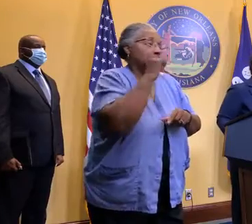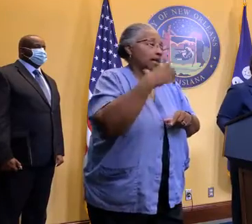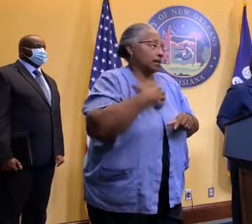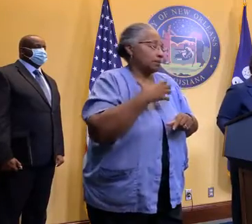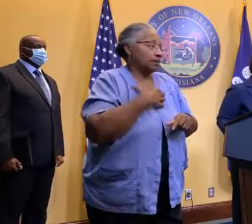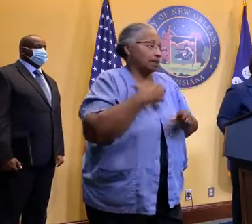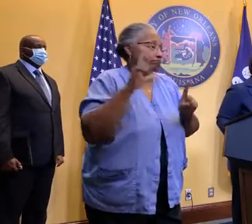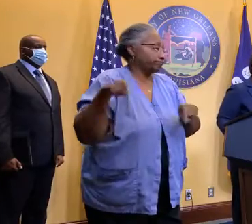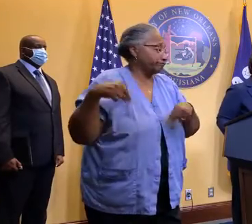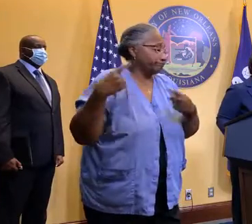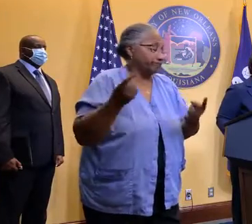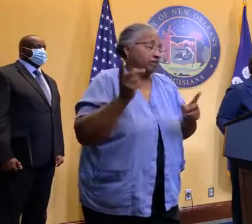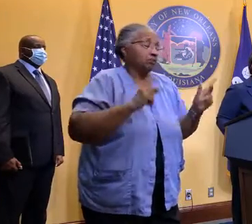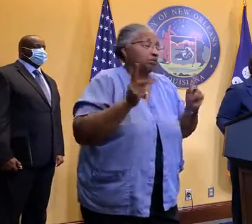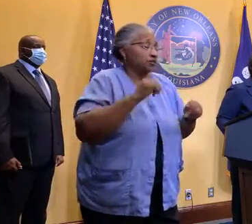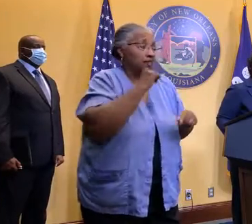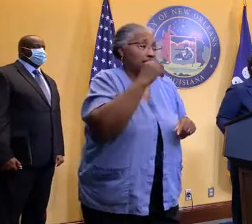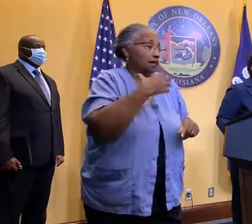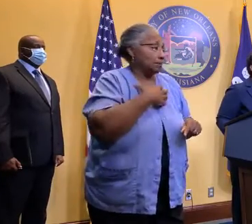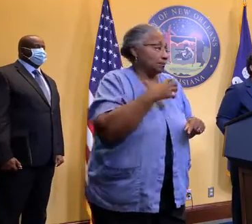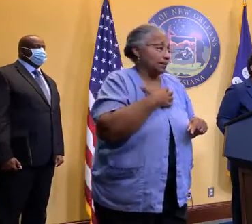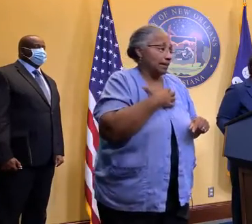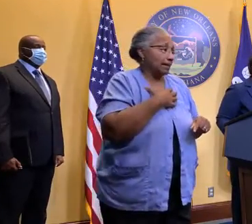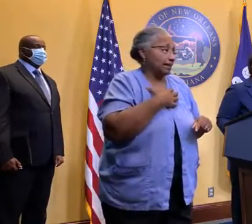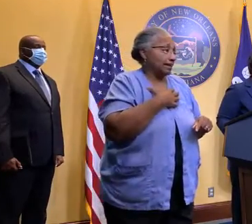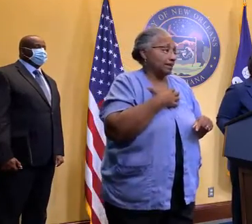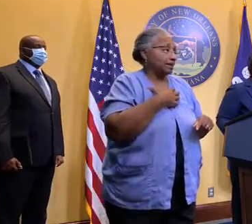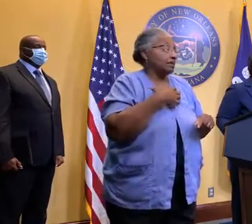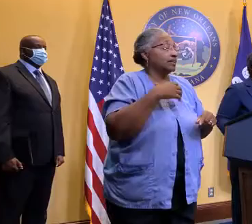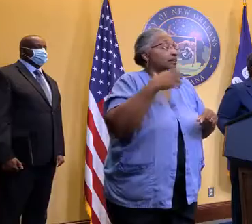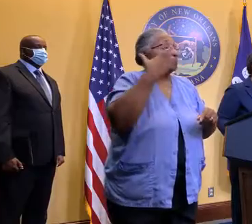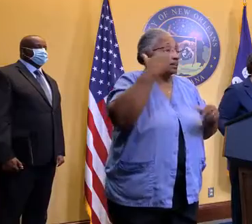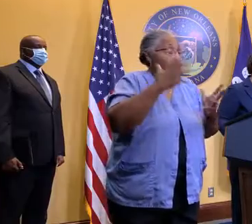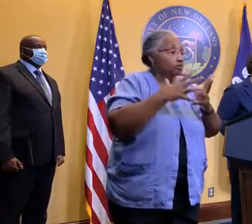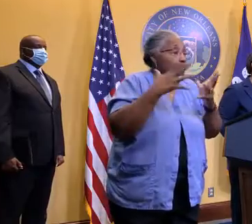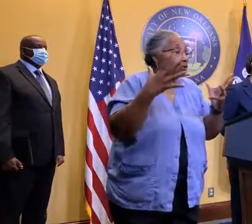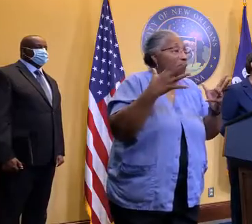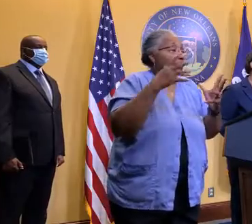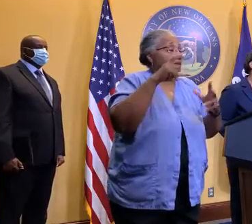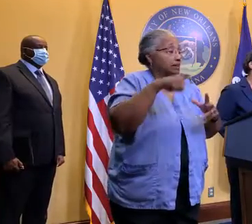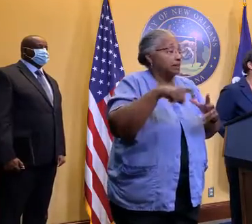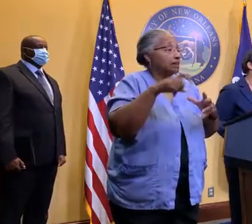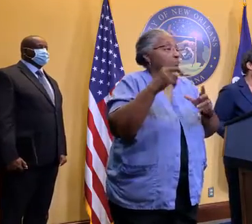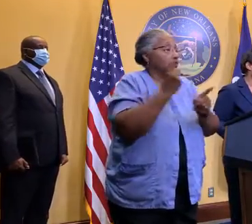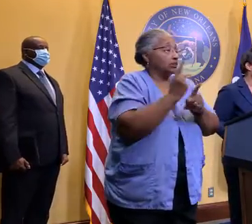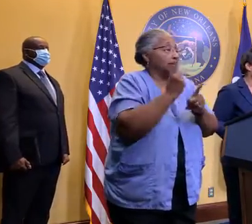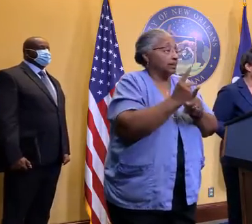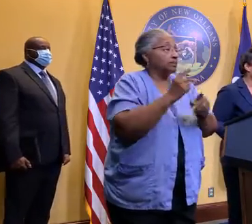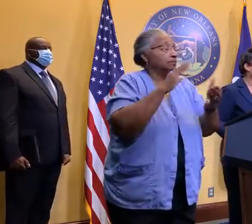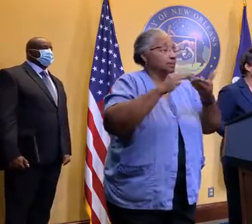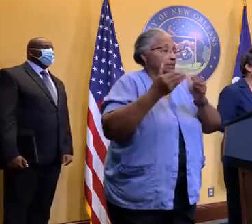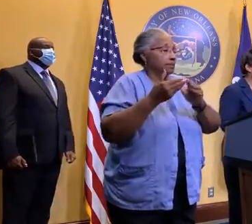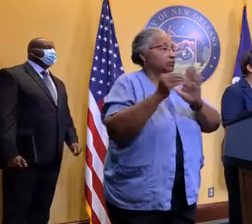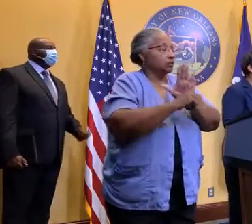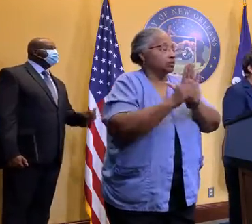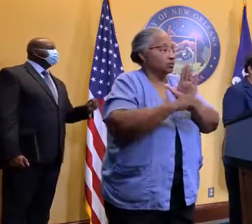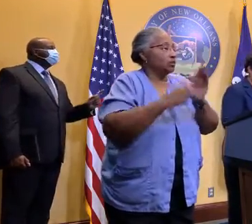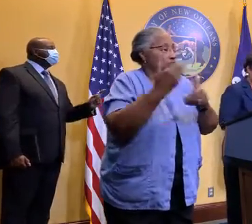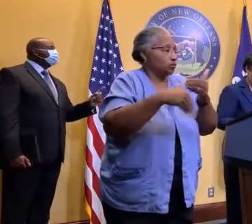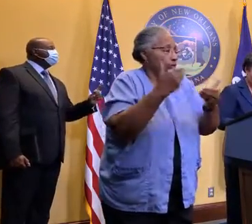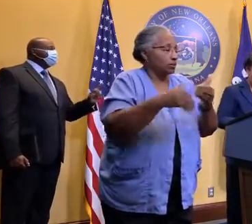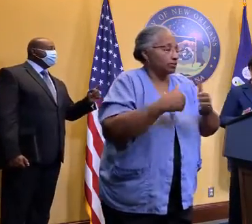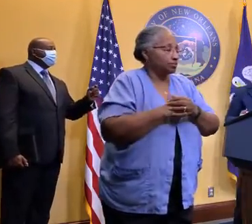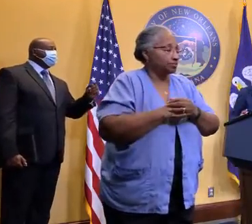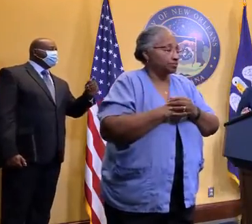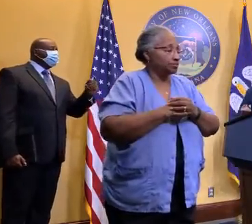time complained about leaning in as hard and heavy as needed to keep this city rolling. Two more